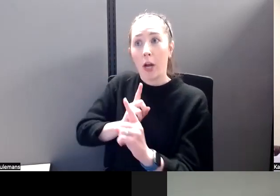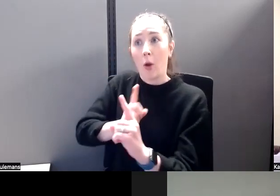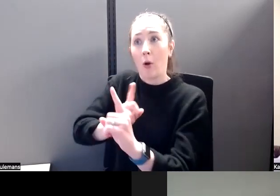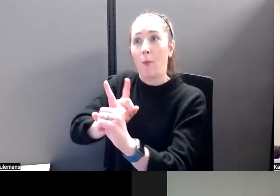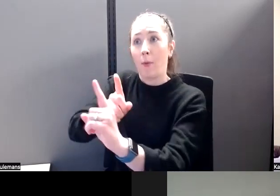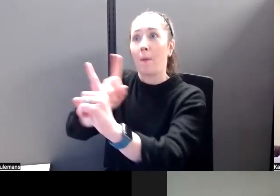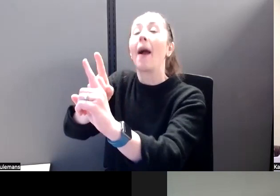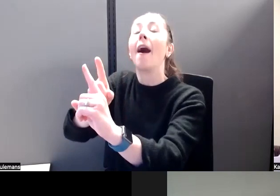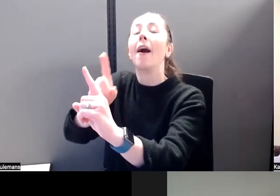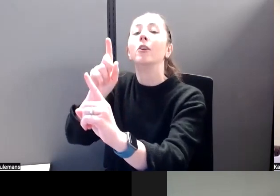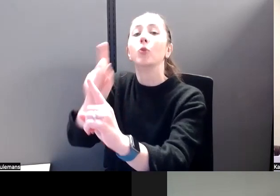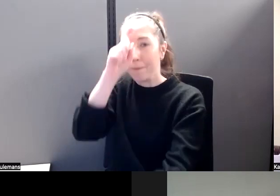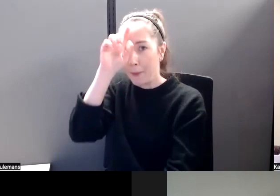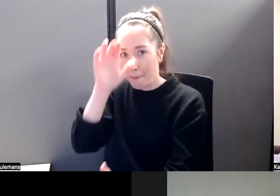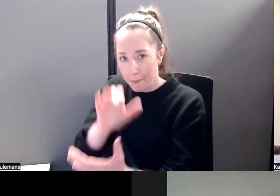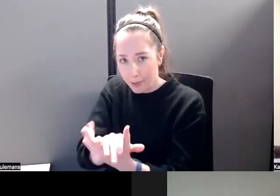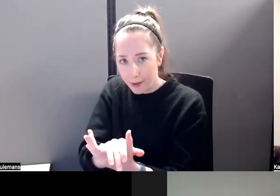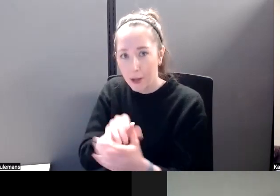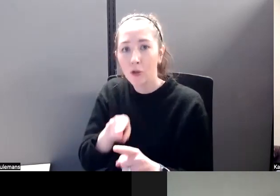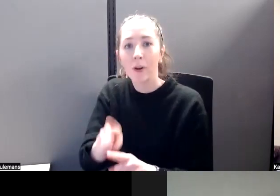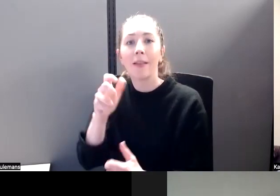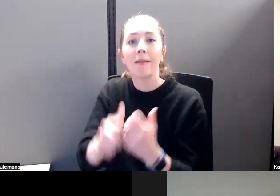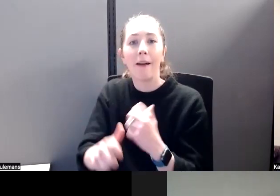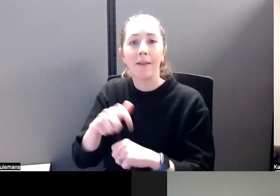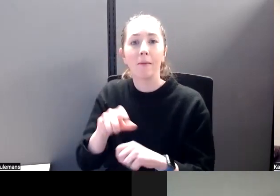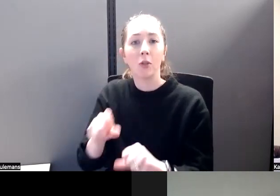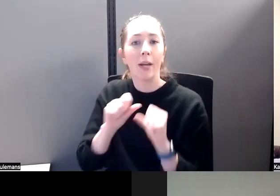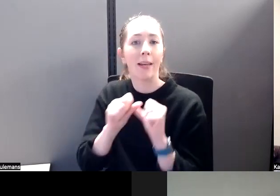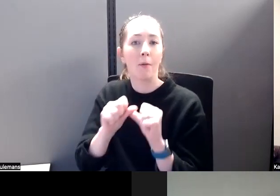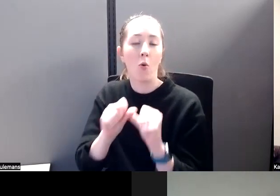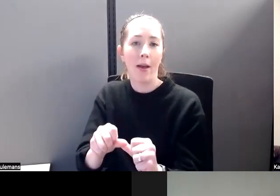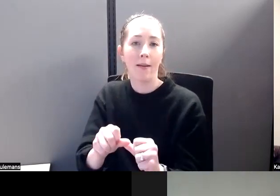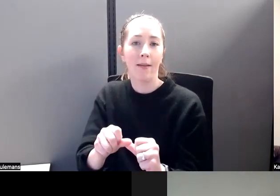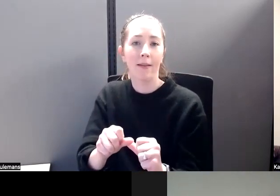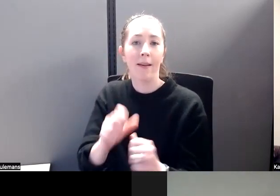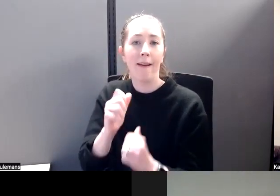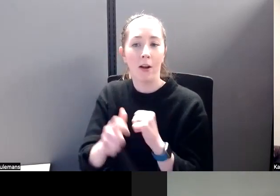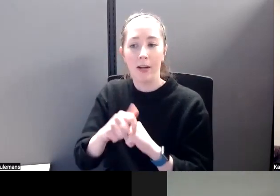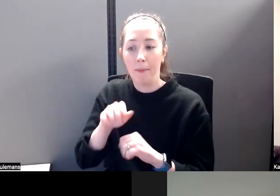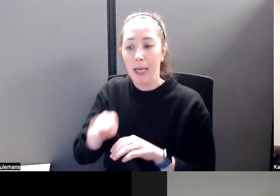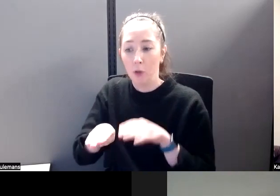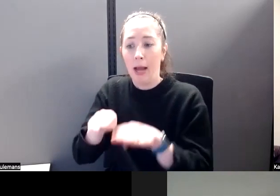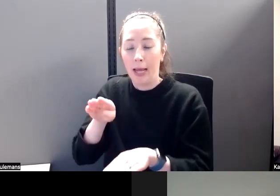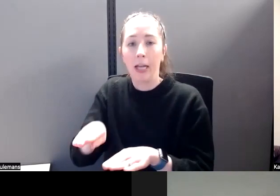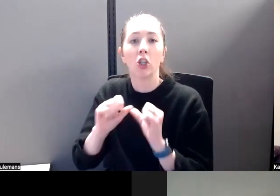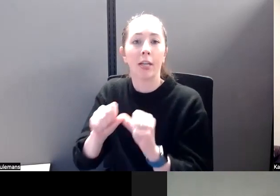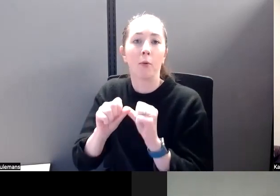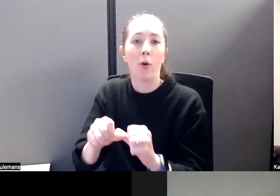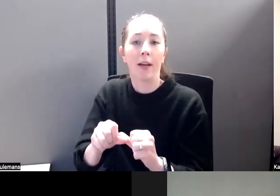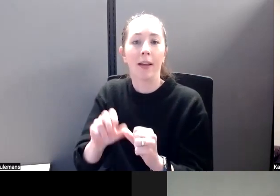total belief in the hard times that you can keep going inch by inch. That's my saying for everything, inch by